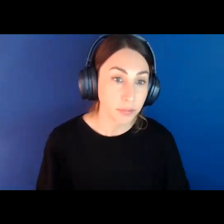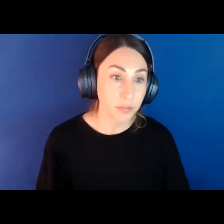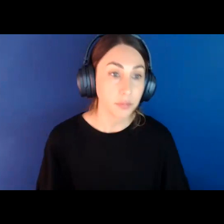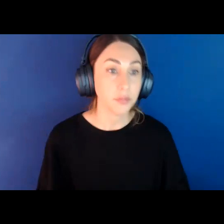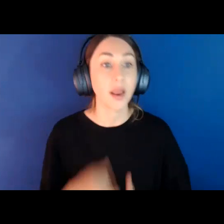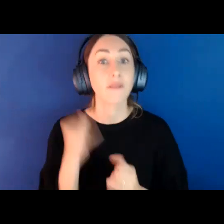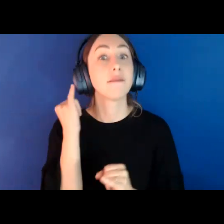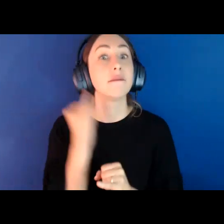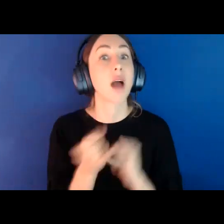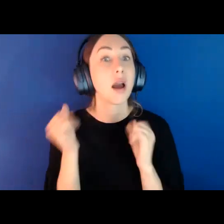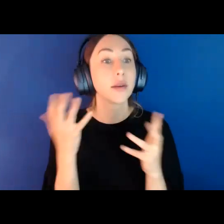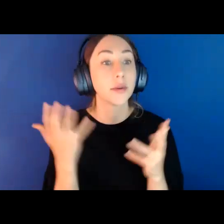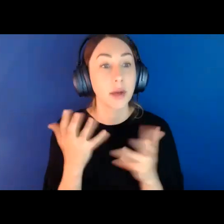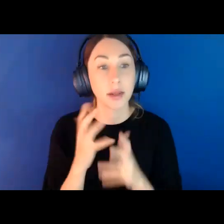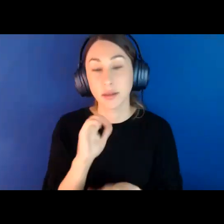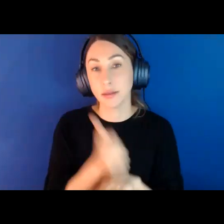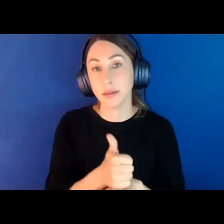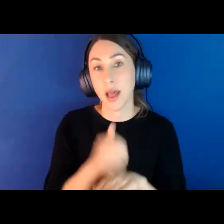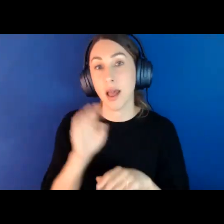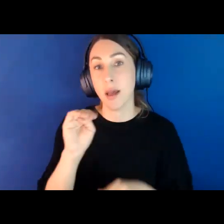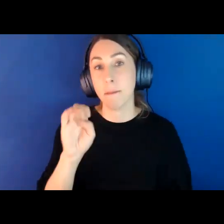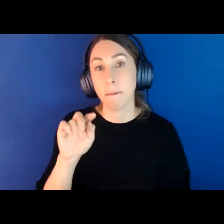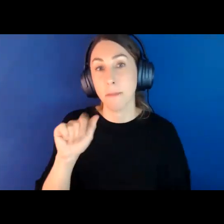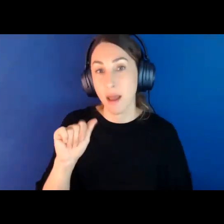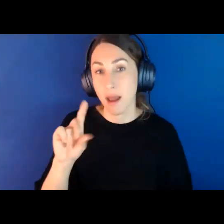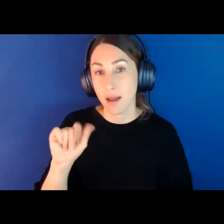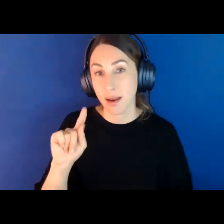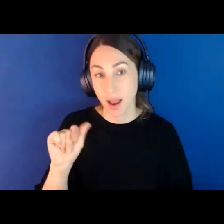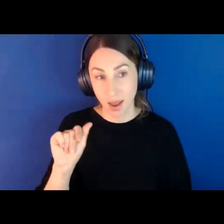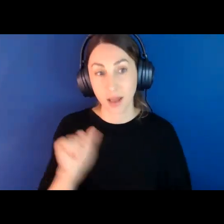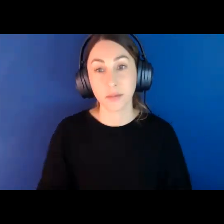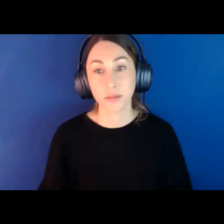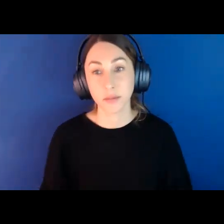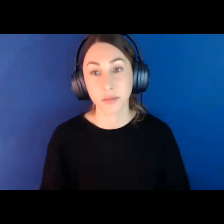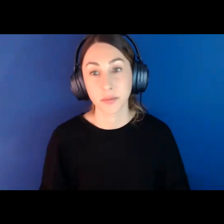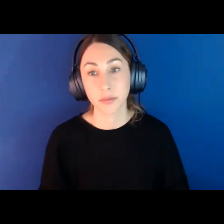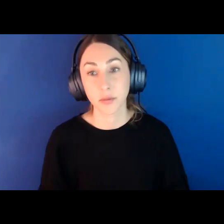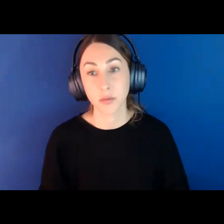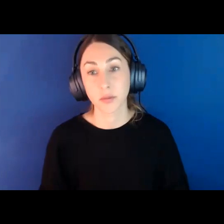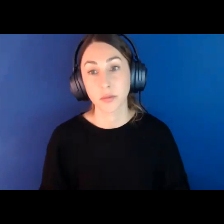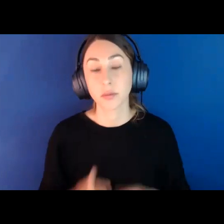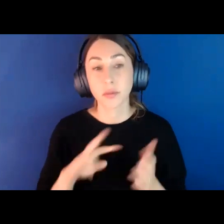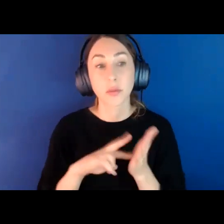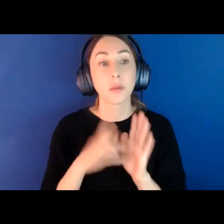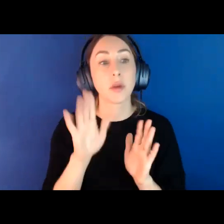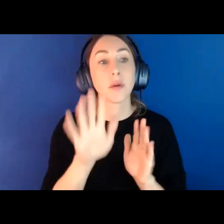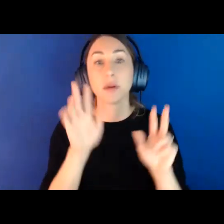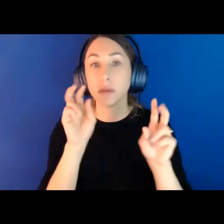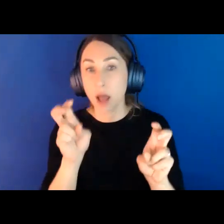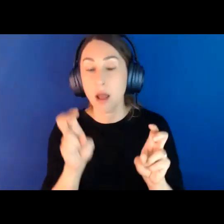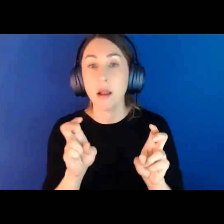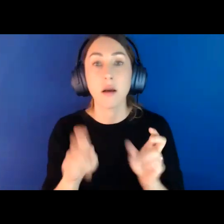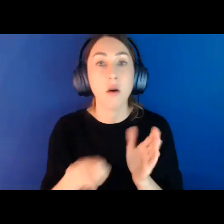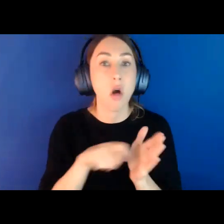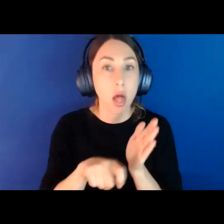Final step, you need to set up your metadata. Now, this is your title, your author,